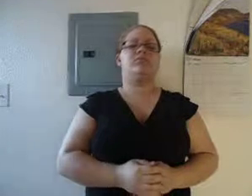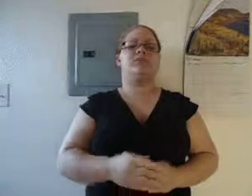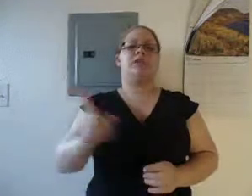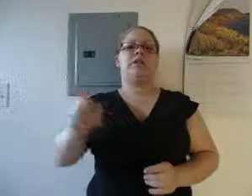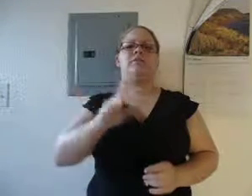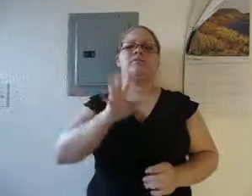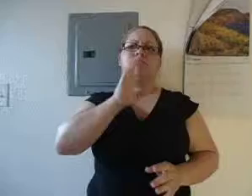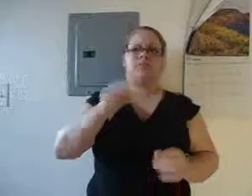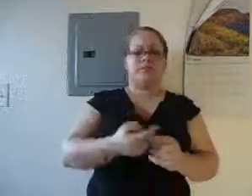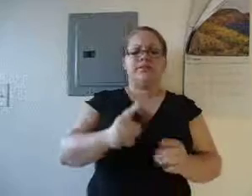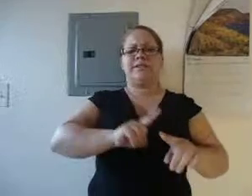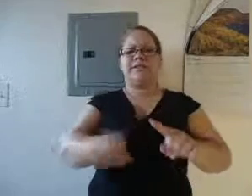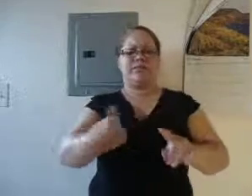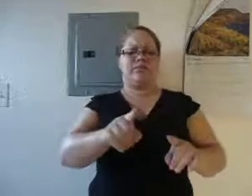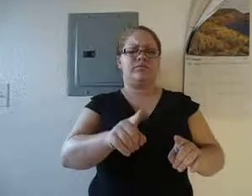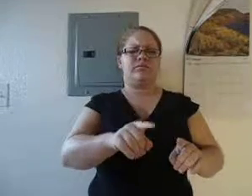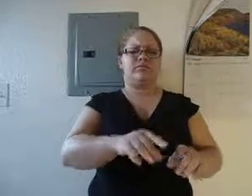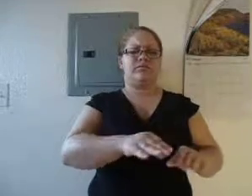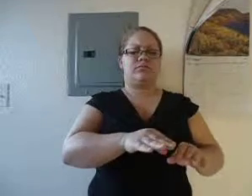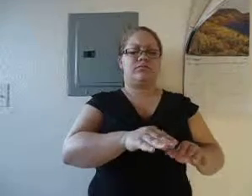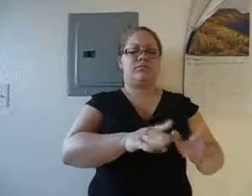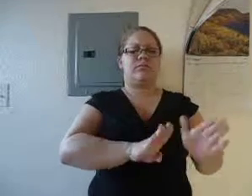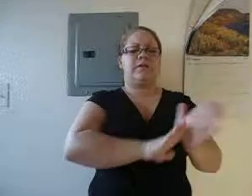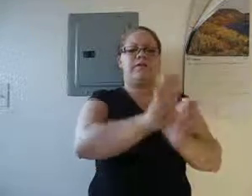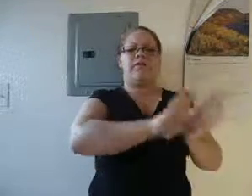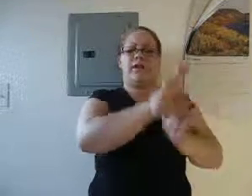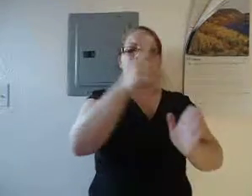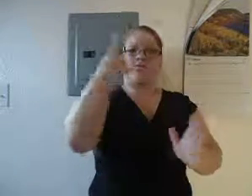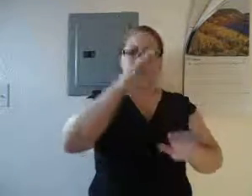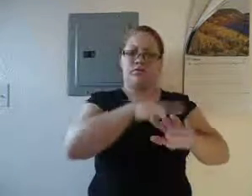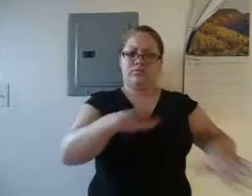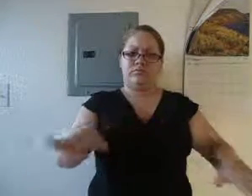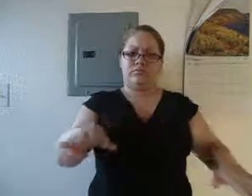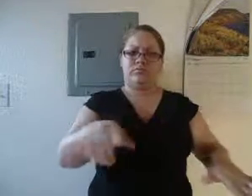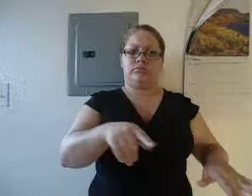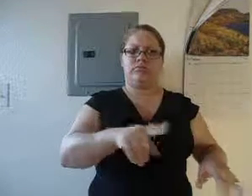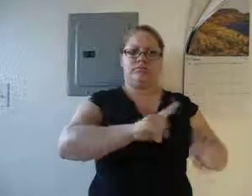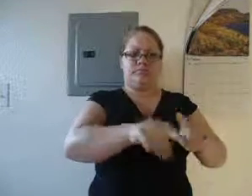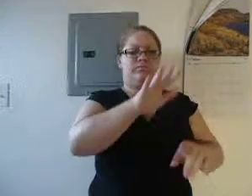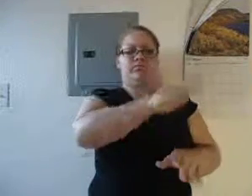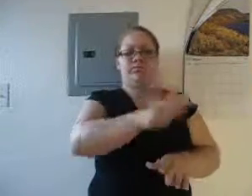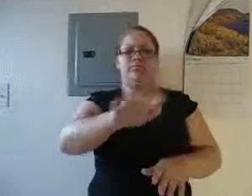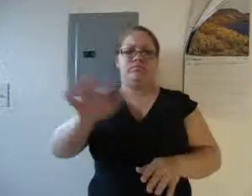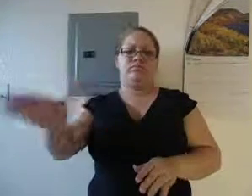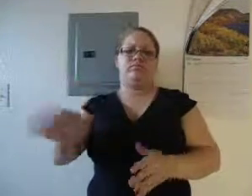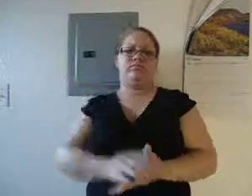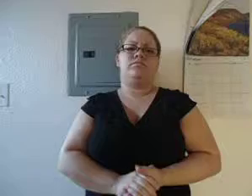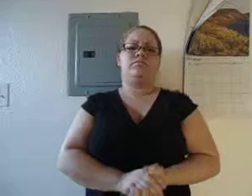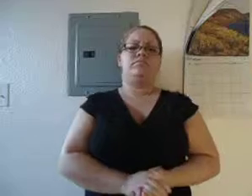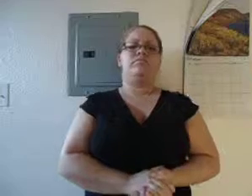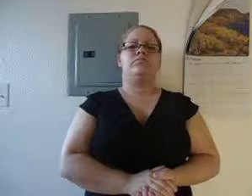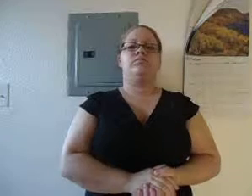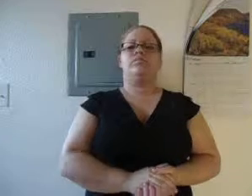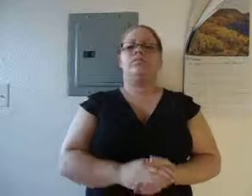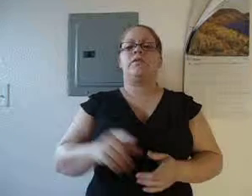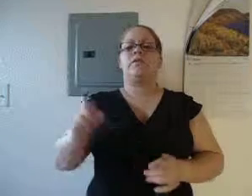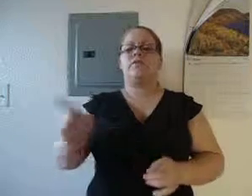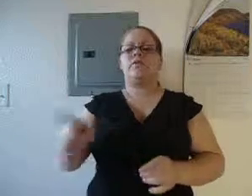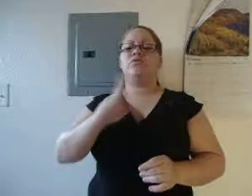it was contained in a 1-hour lecture, and it gave the students some content which they could then apply to their research projects.